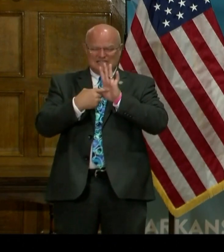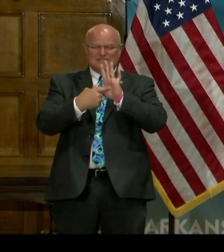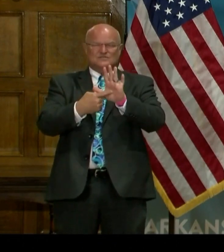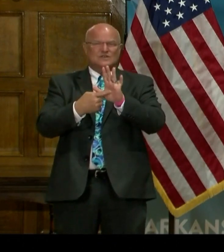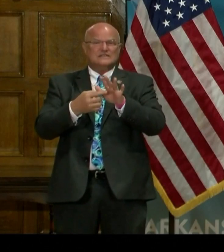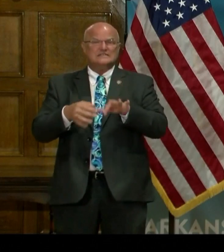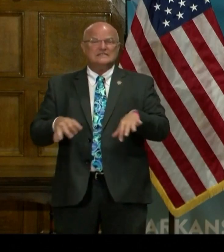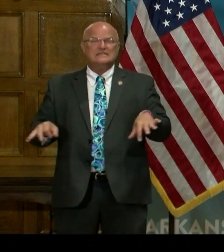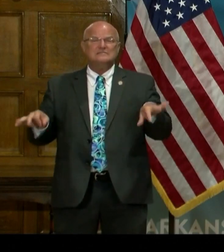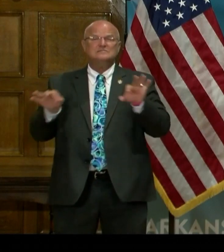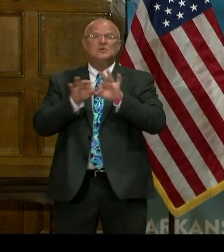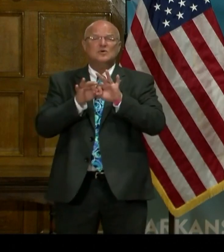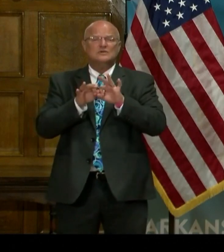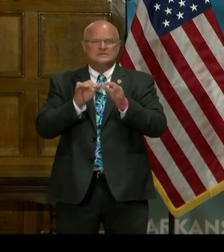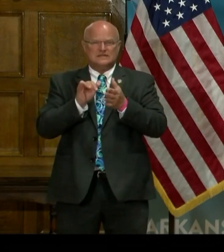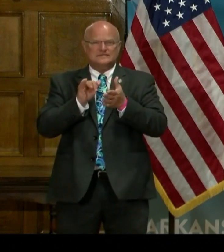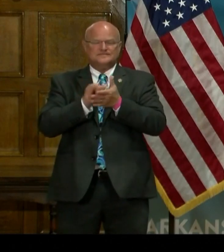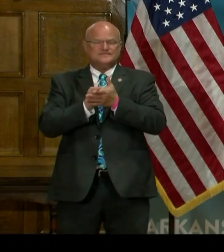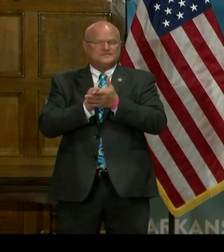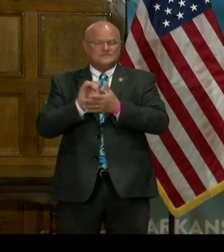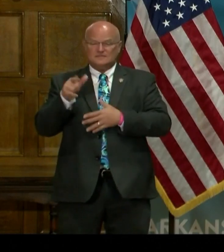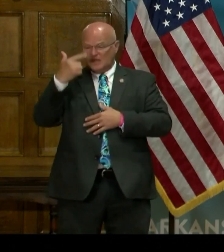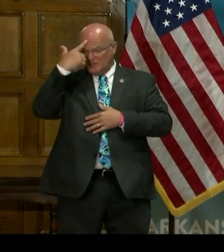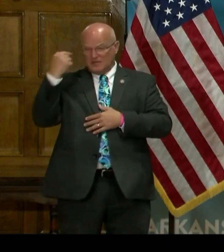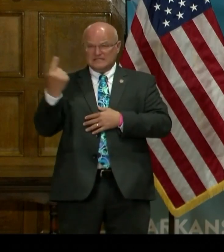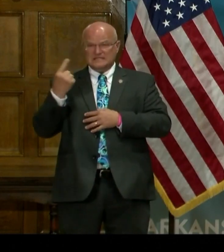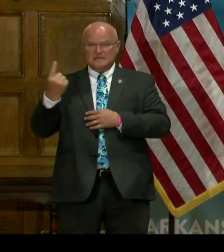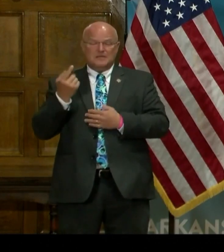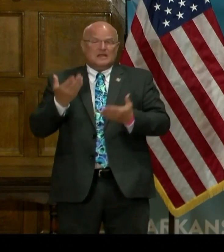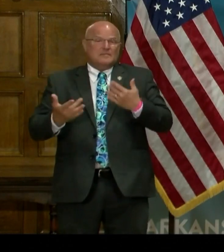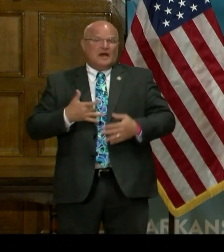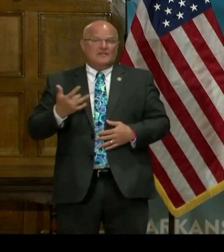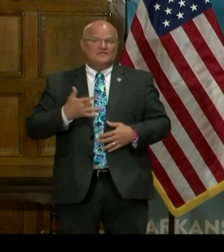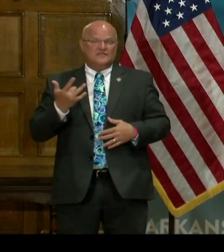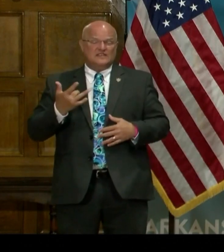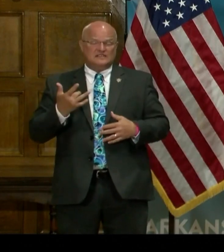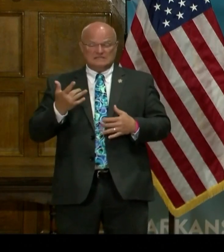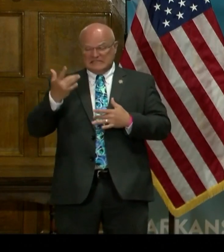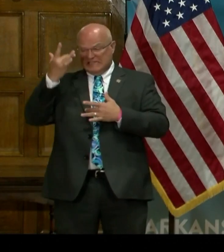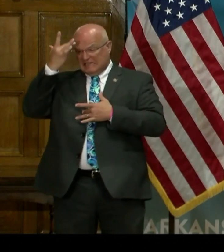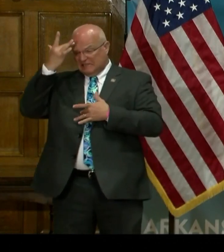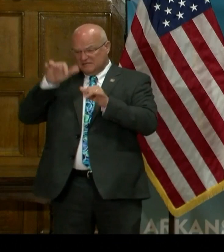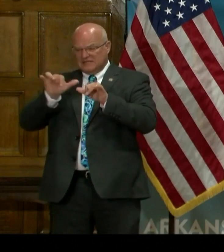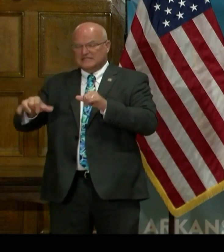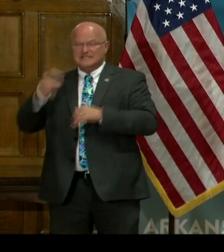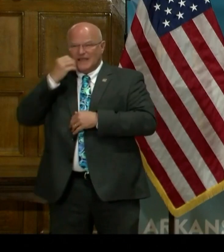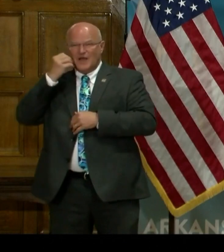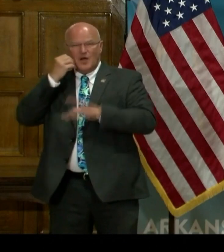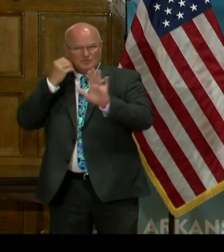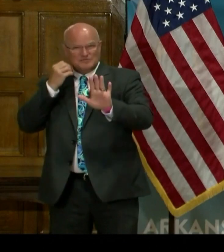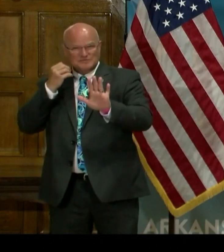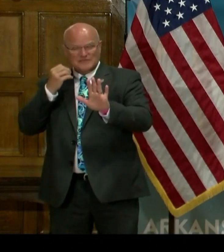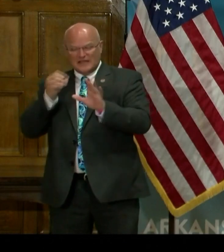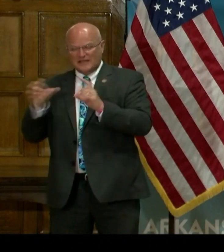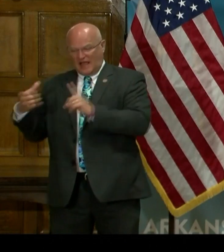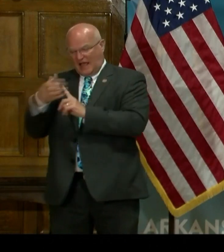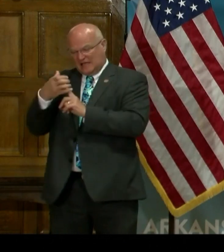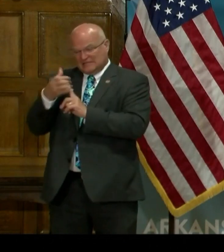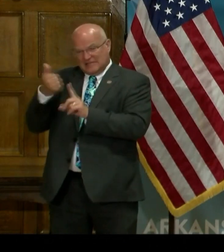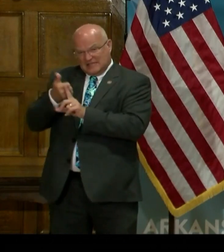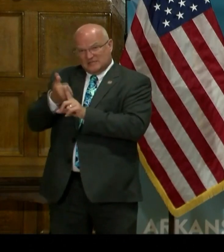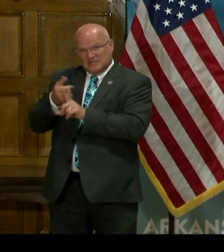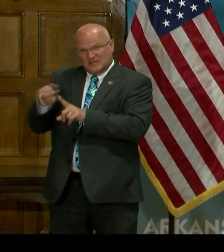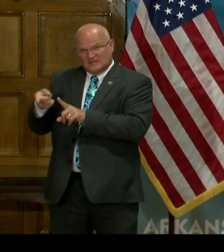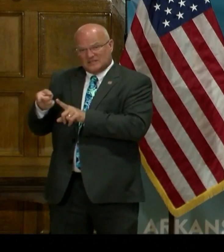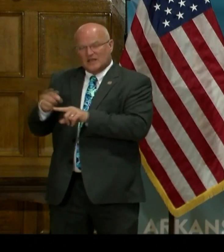the importance that just because somebody might feel ill, they'll stay home and they isolate